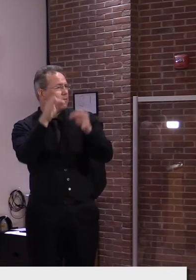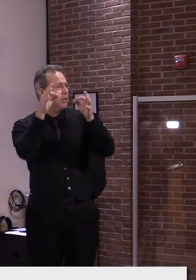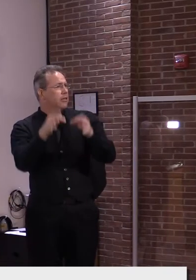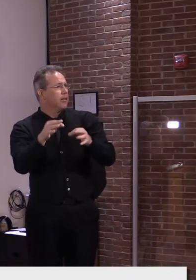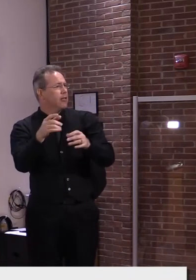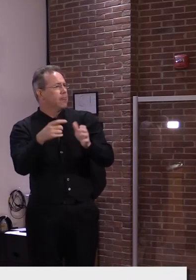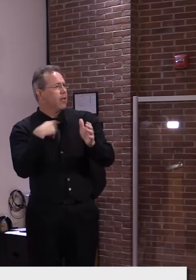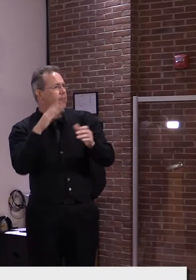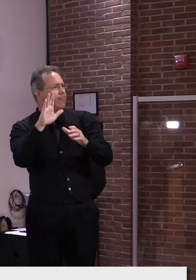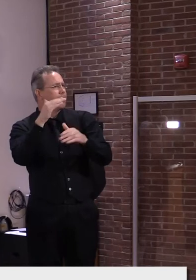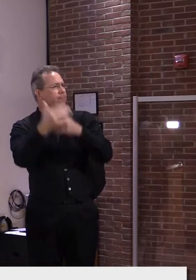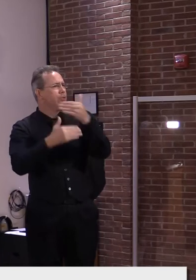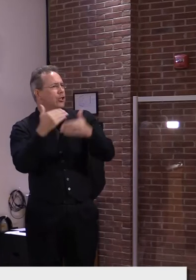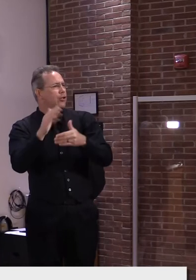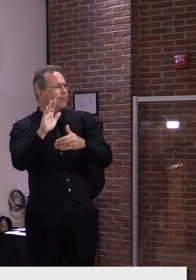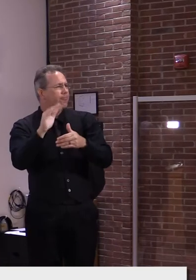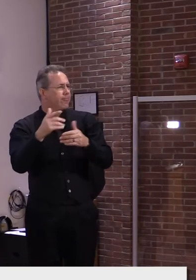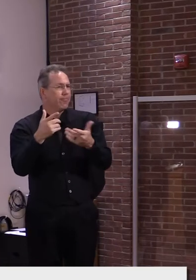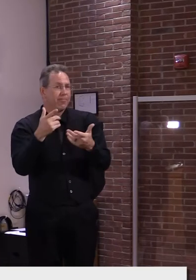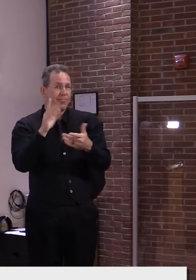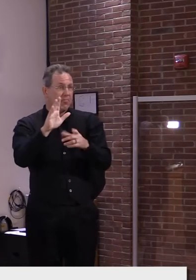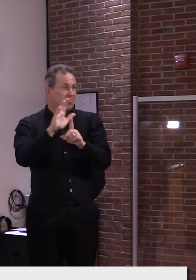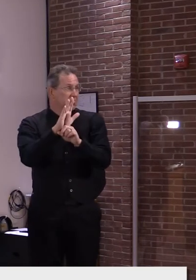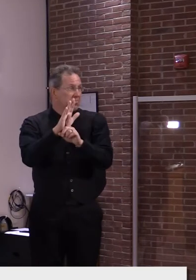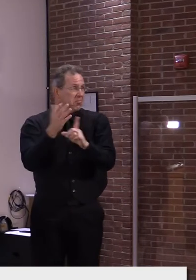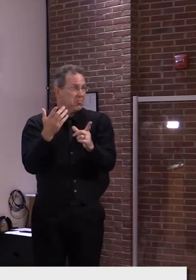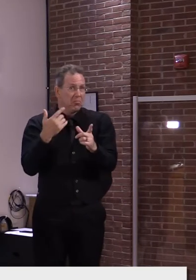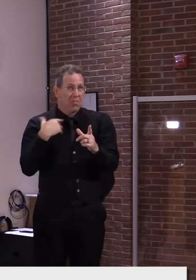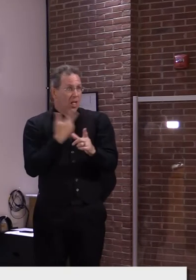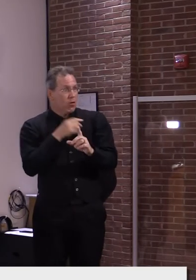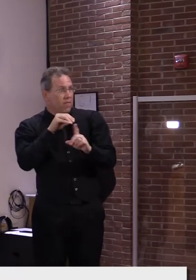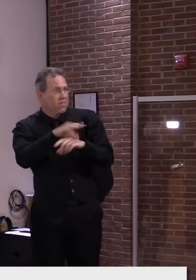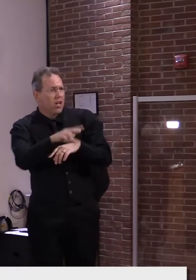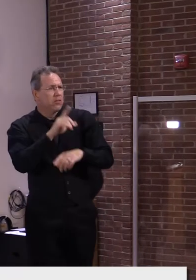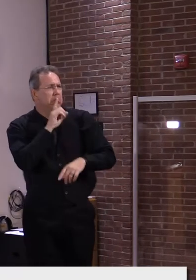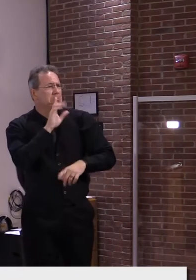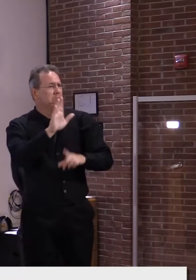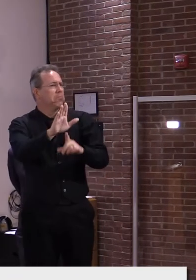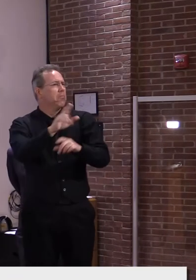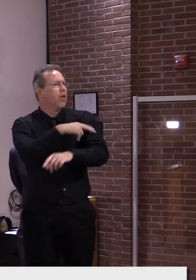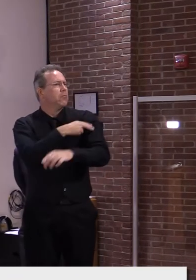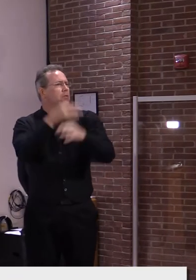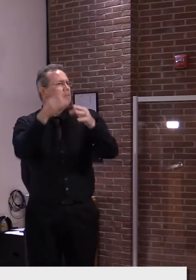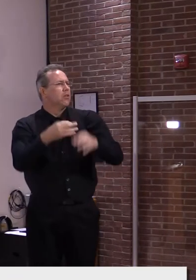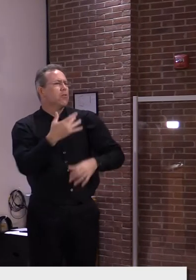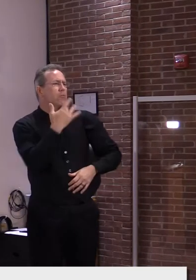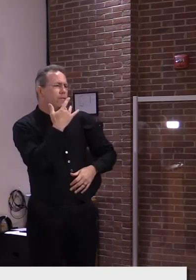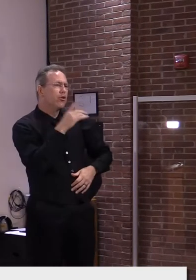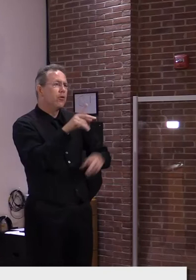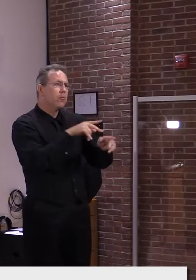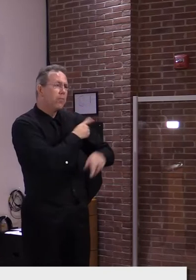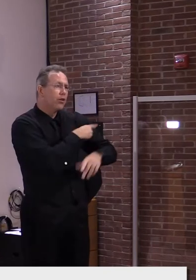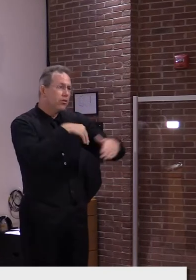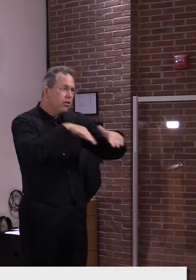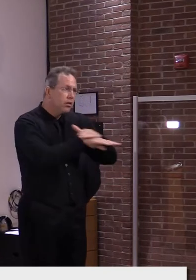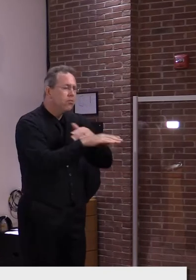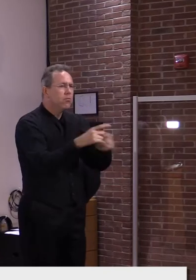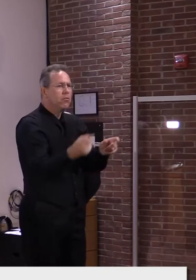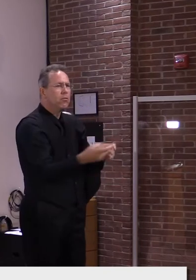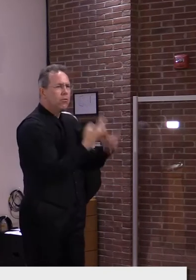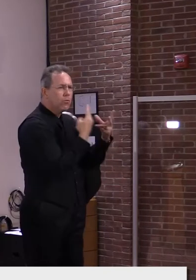has enforced. So, you know, we've reached a point in the Vermont Forward Progress